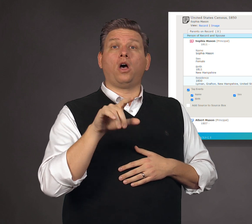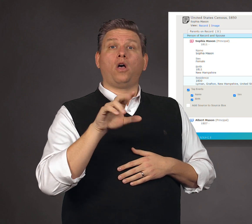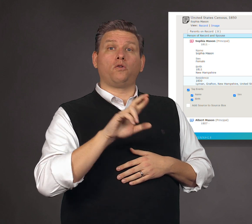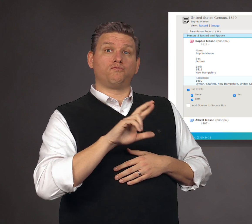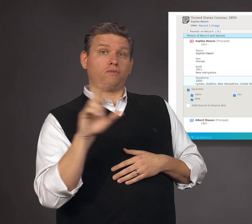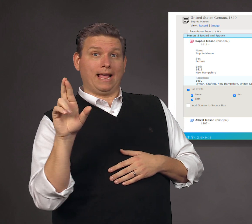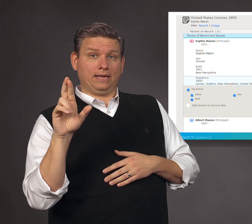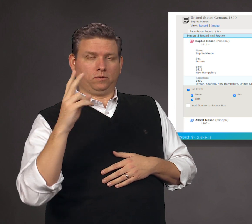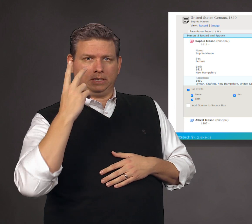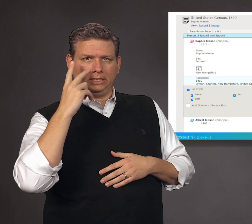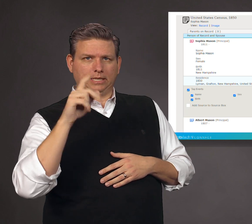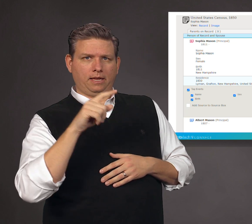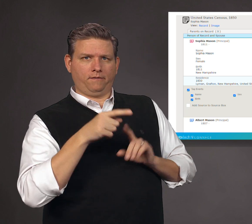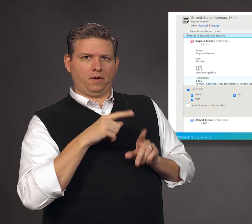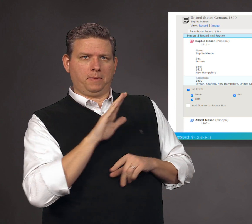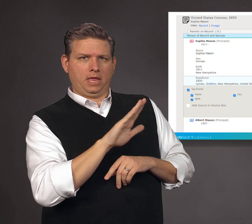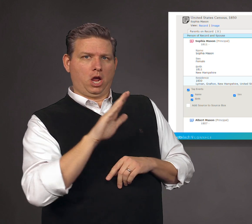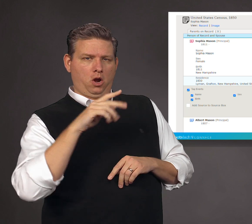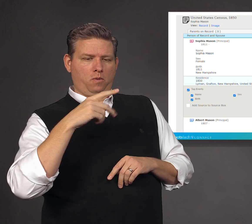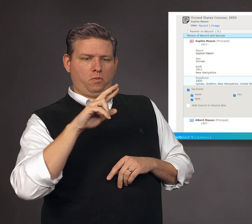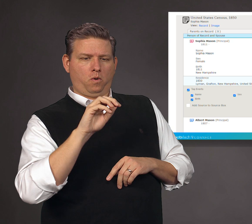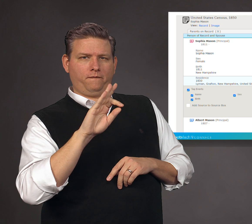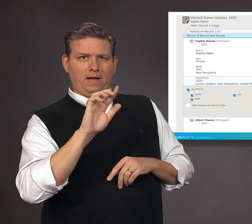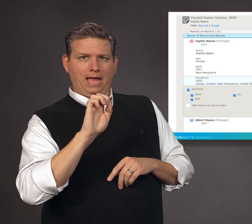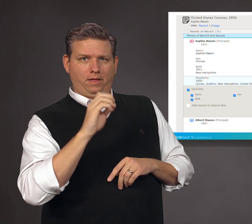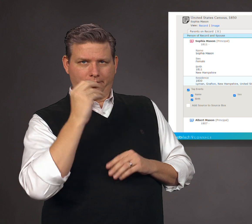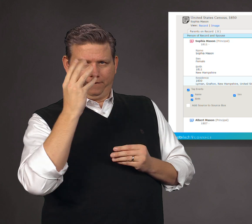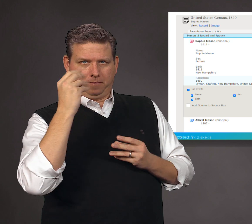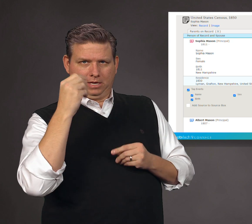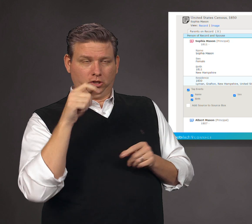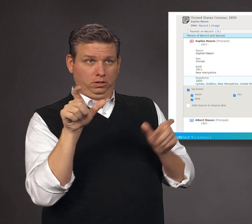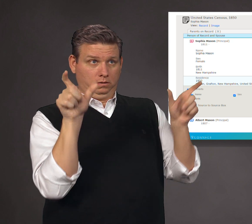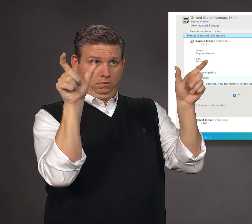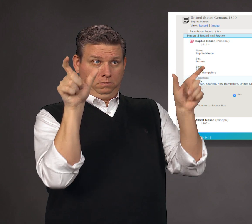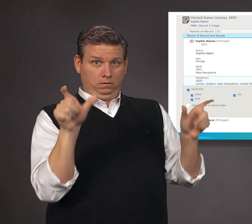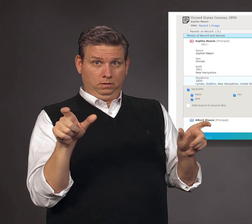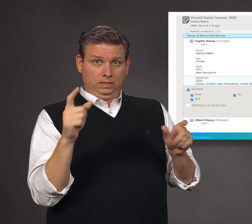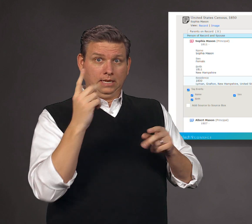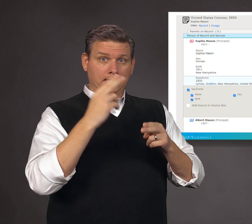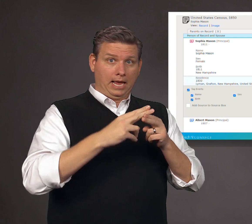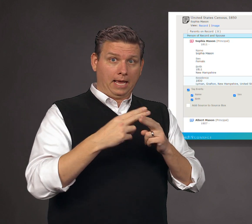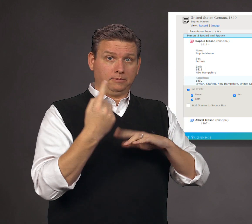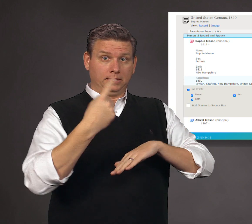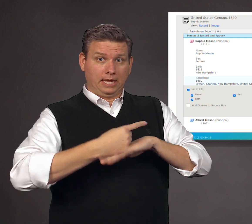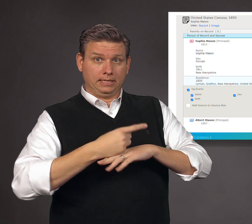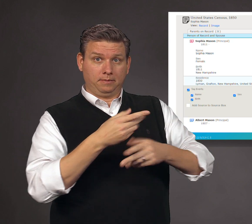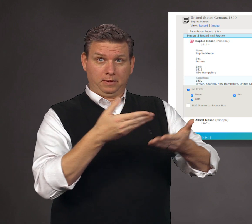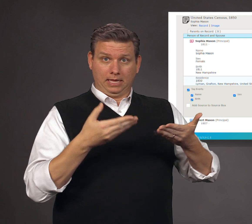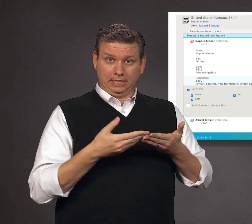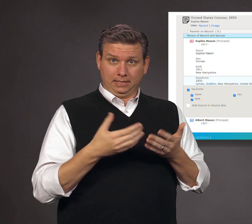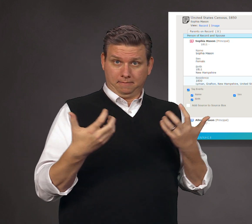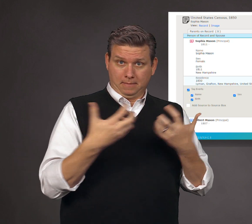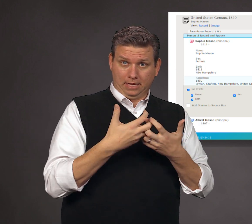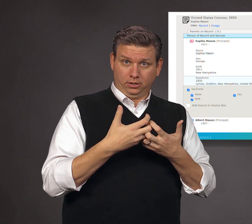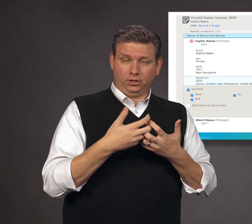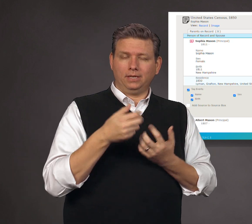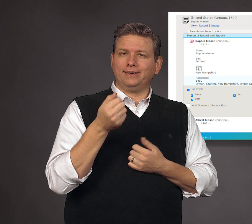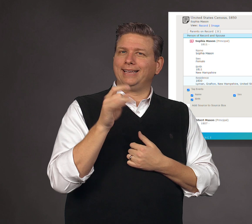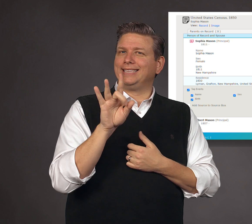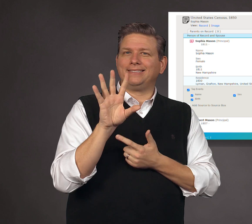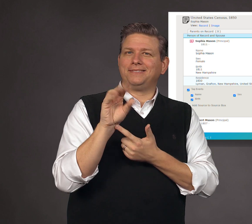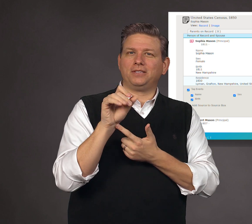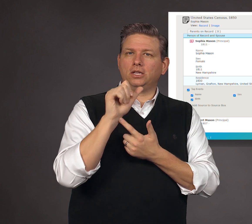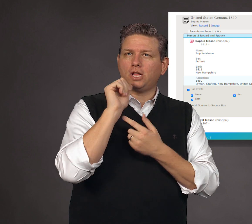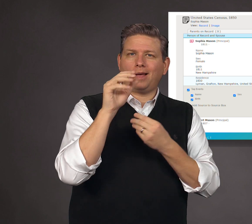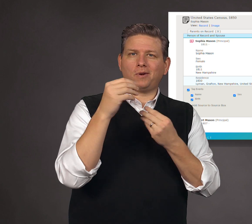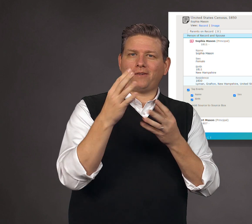the ancestor's profile. Do the names, dates, and places match? The 1850 census doesn't provide information